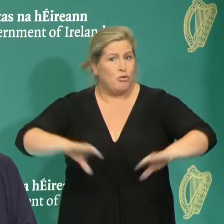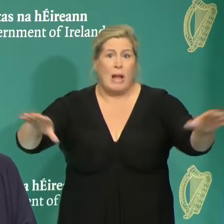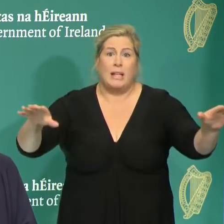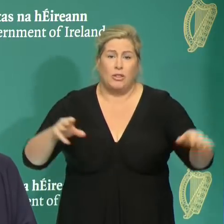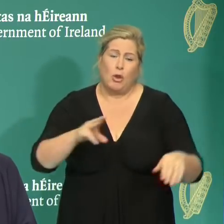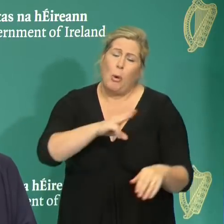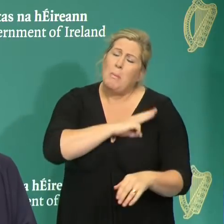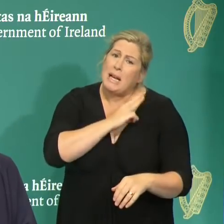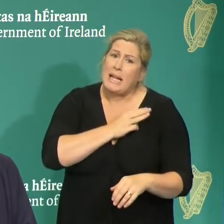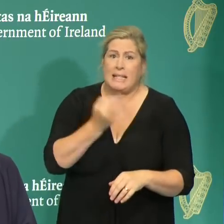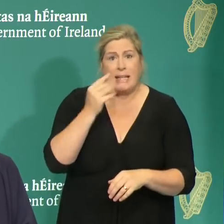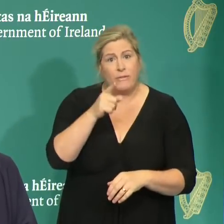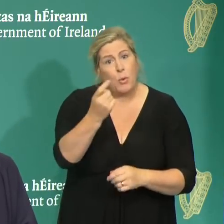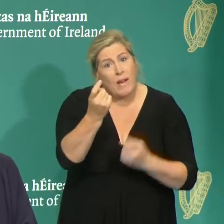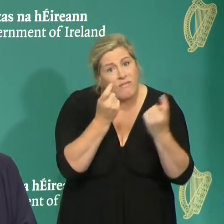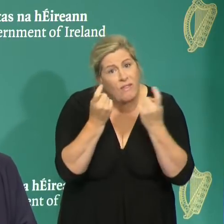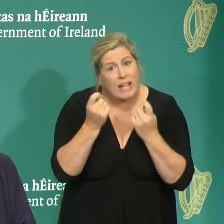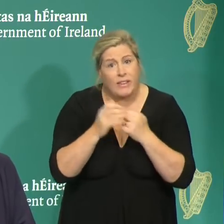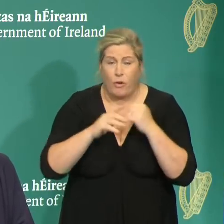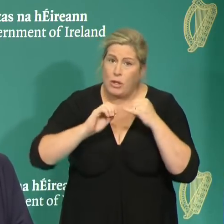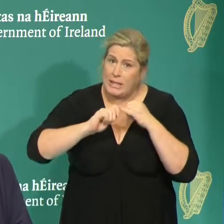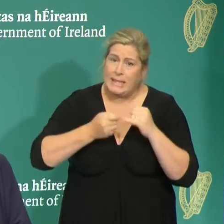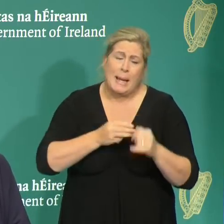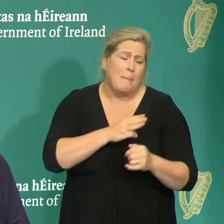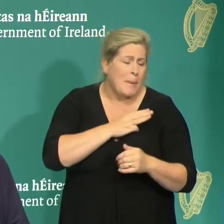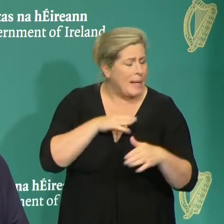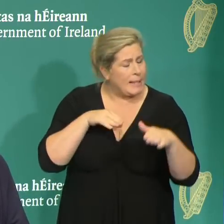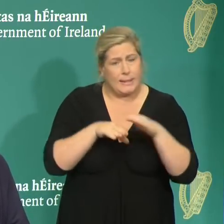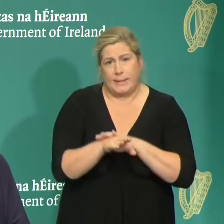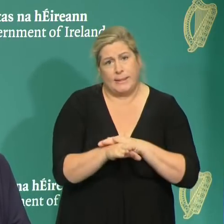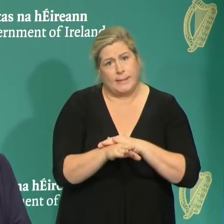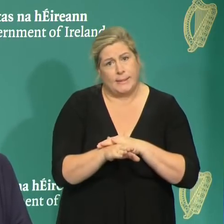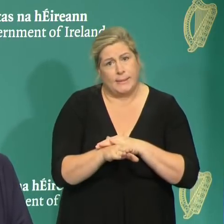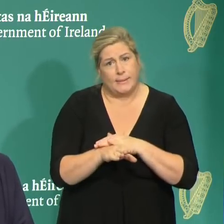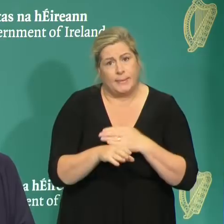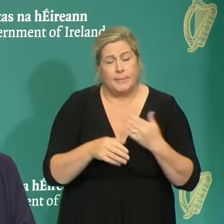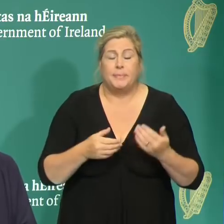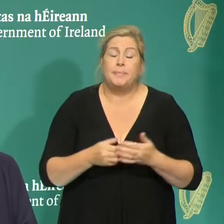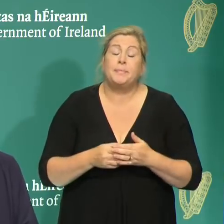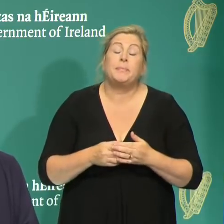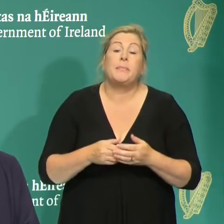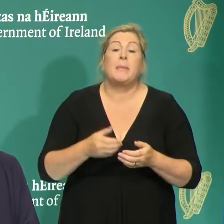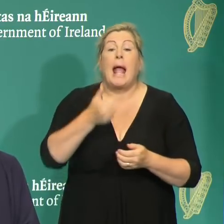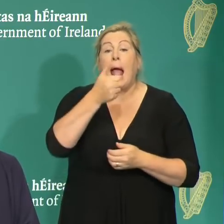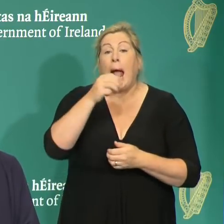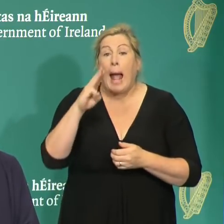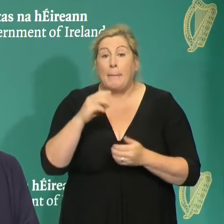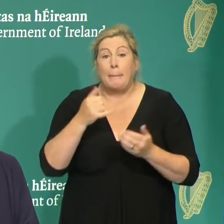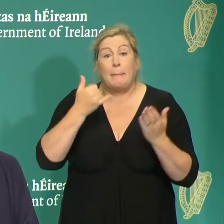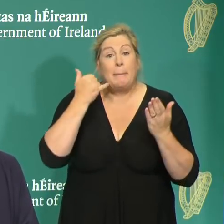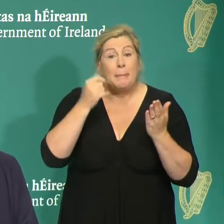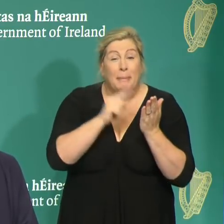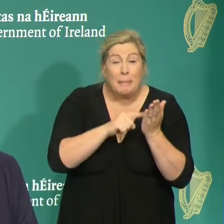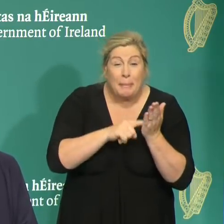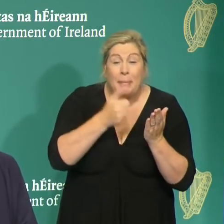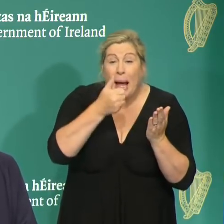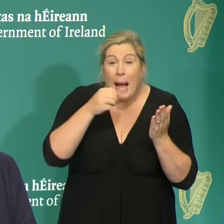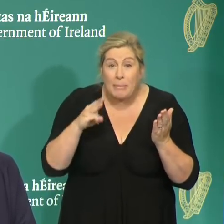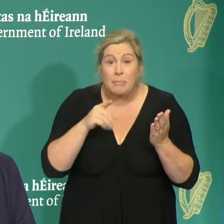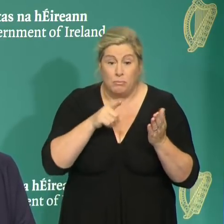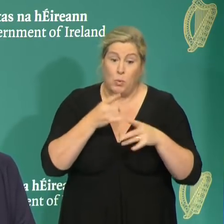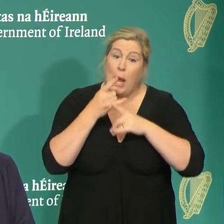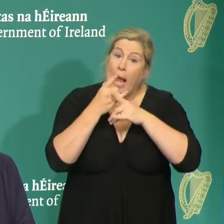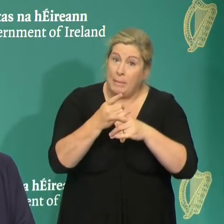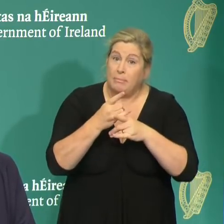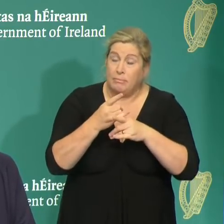you are asked to get a test, please do so. The COVID Tracker app will also play a part in helping everyone to